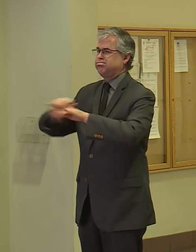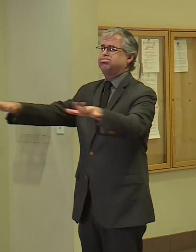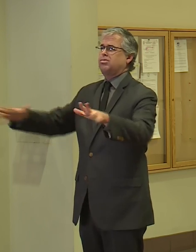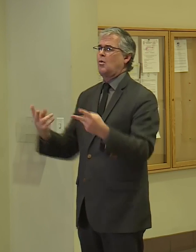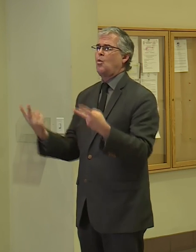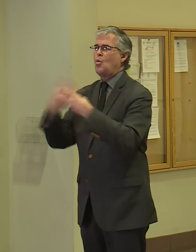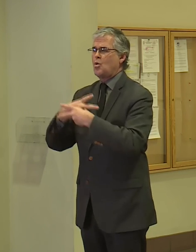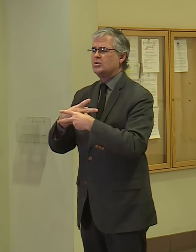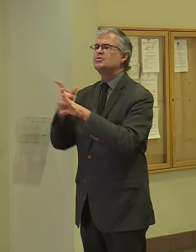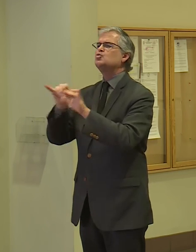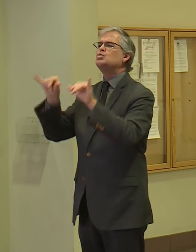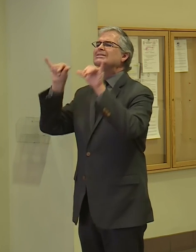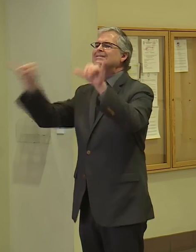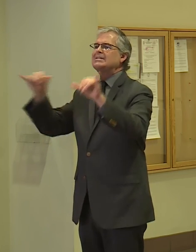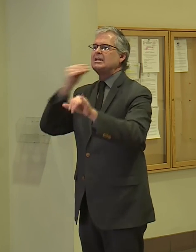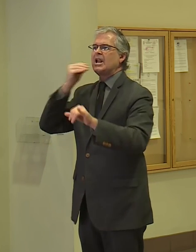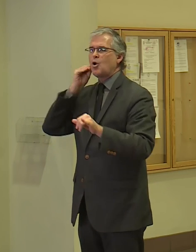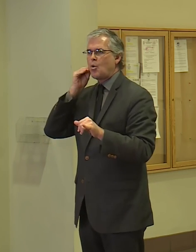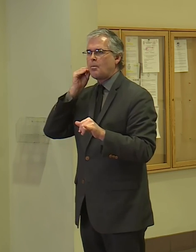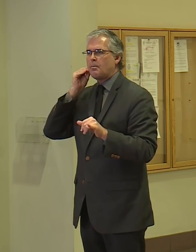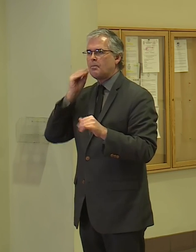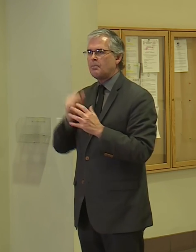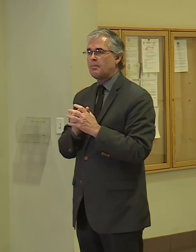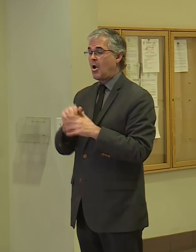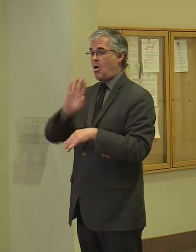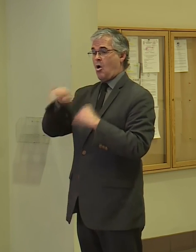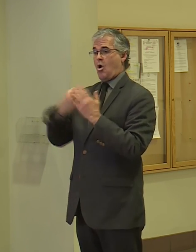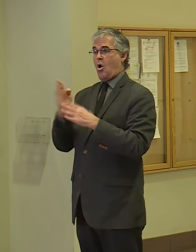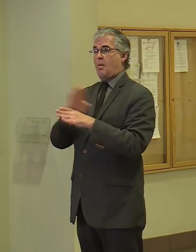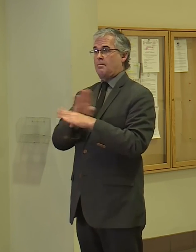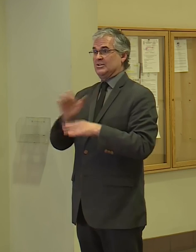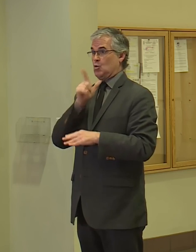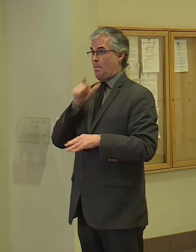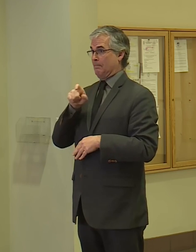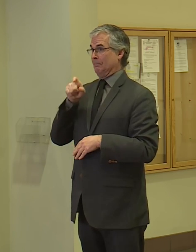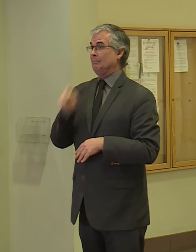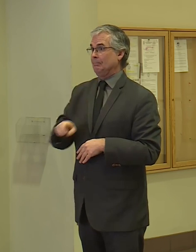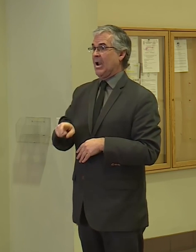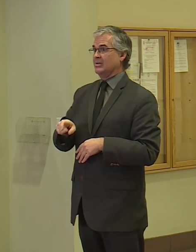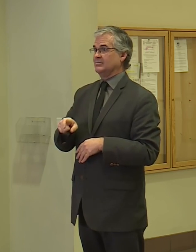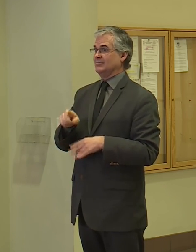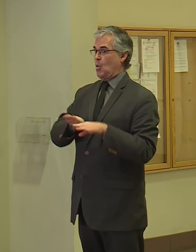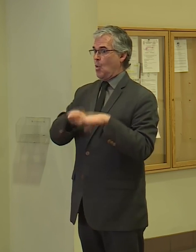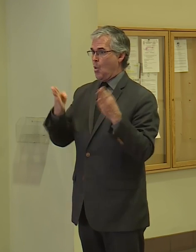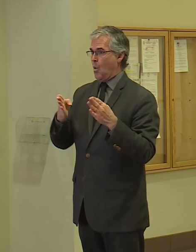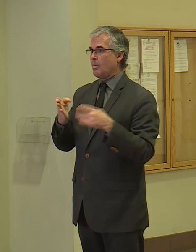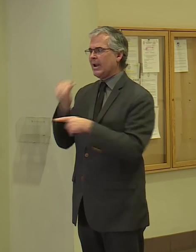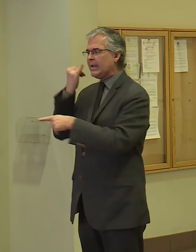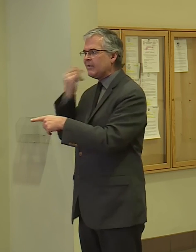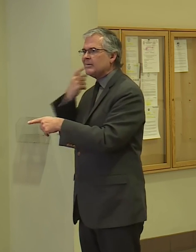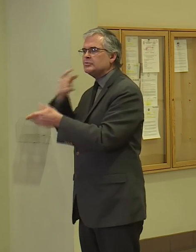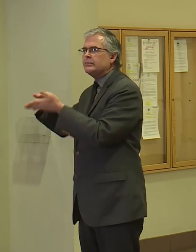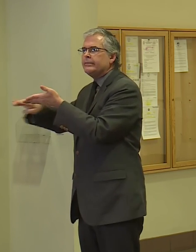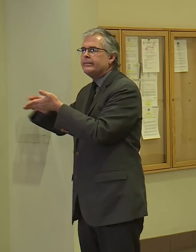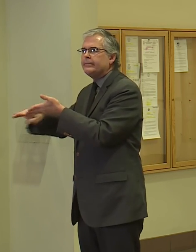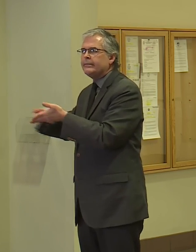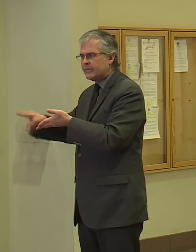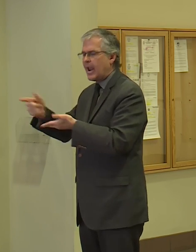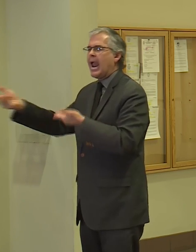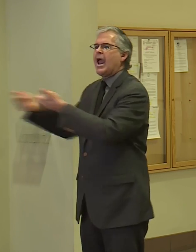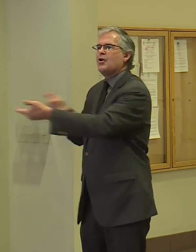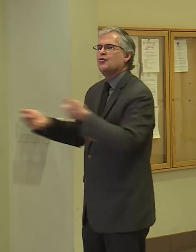I ask all of our business who must remain open to consider hiring those who will be out of work for the next few weeks delivery